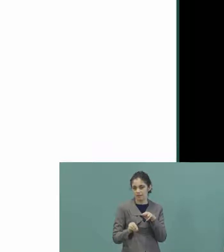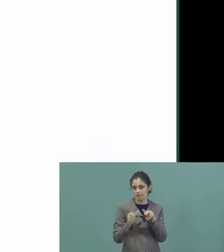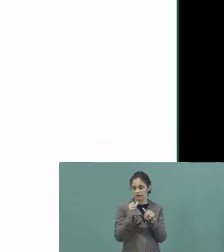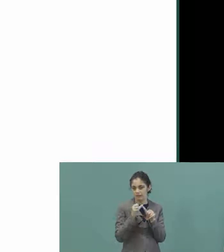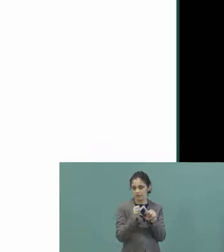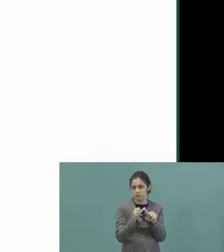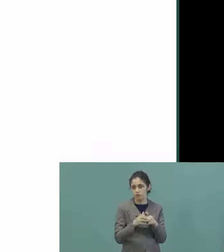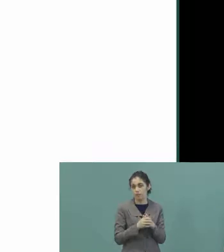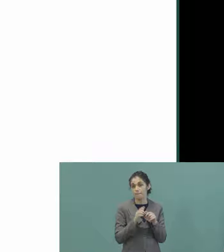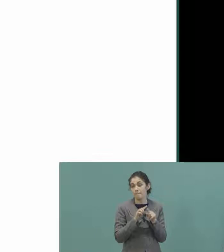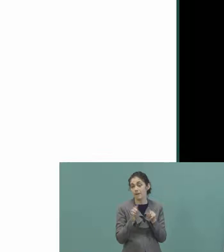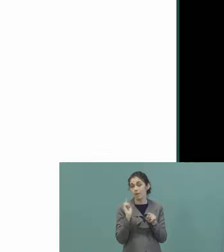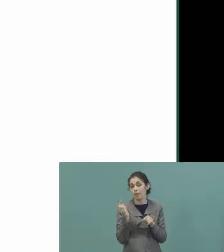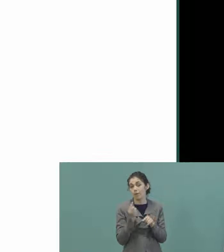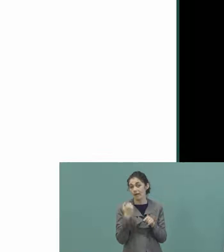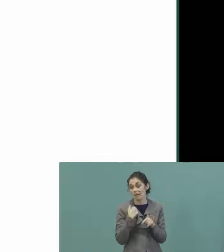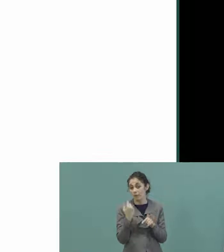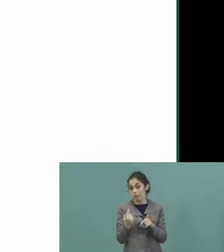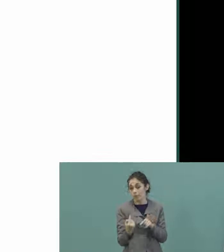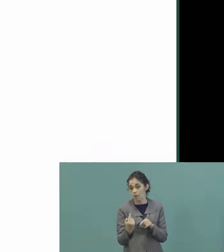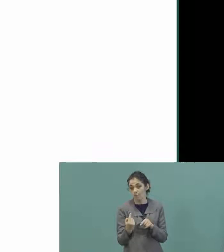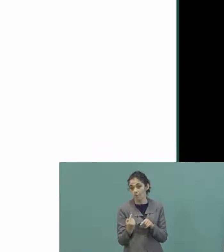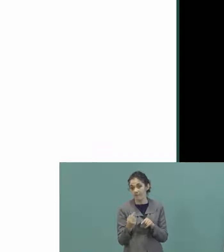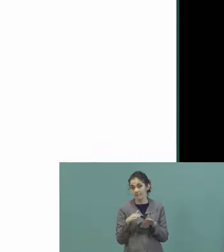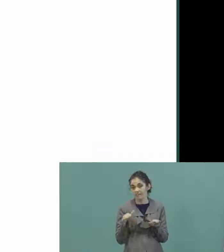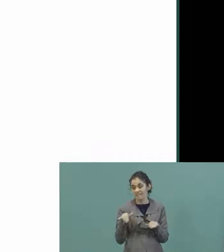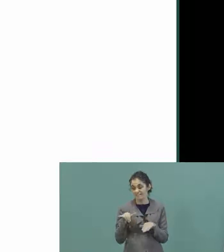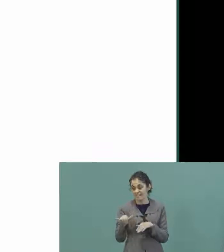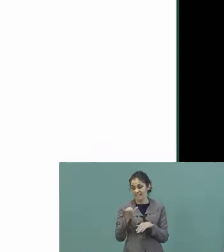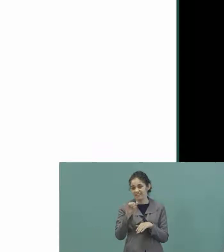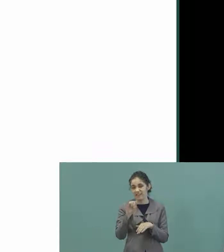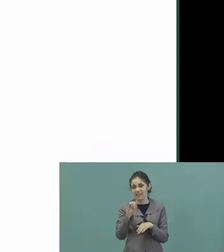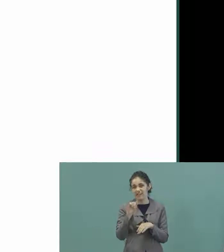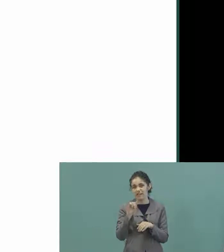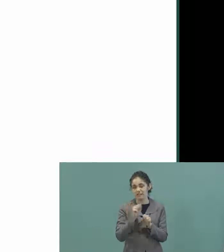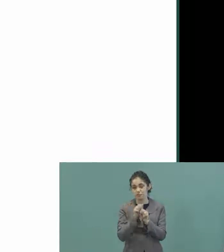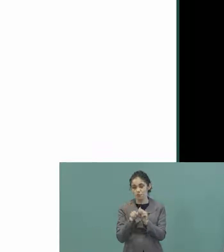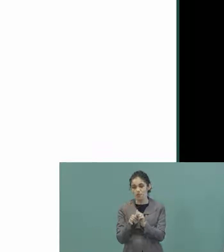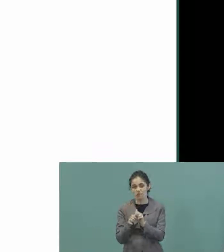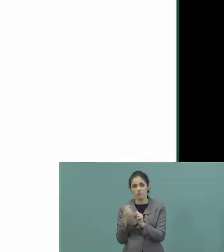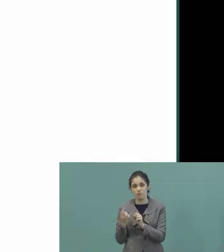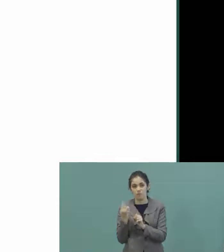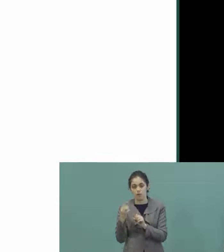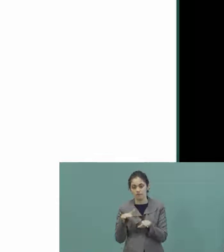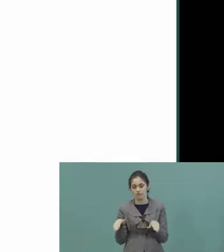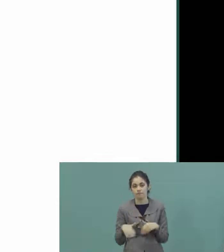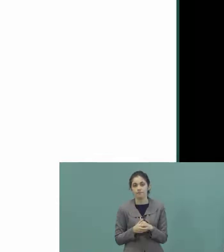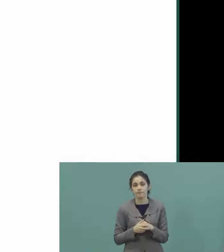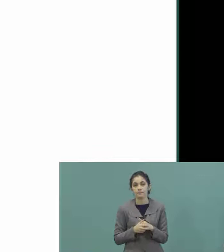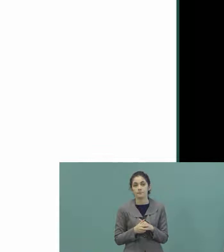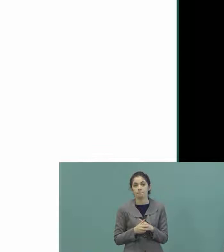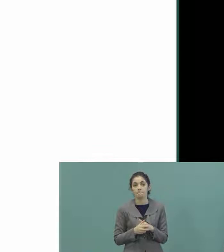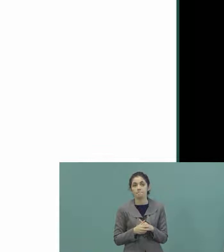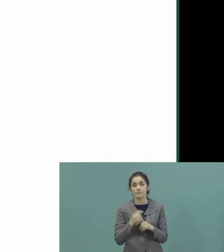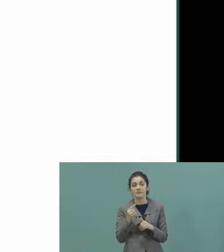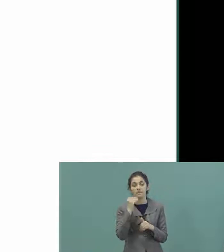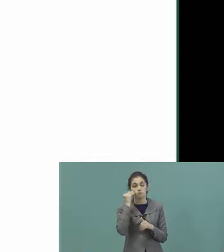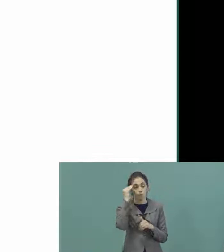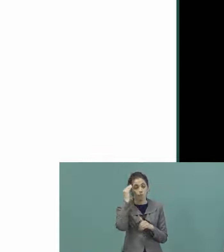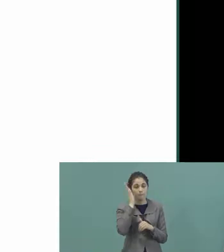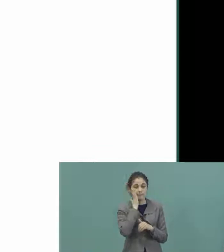currently. But again, we've only had one pediatric hospitalization that's acute COVID related. Critical care adult